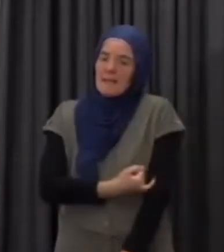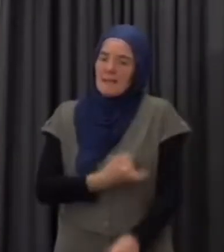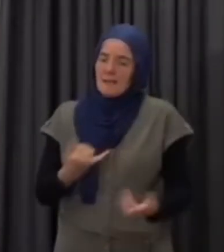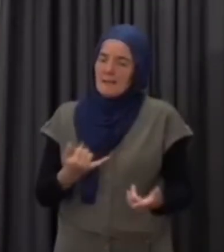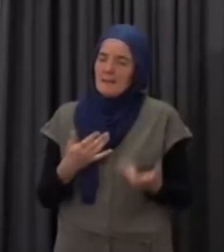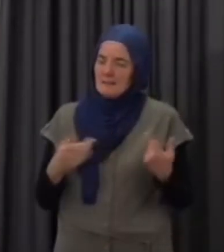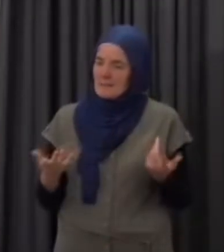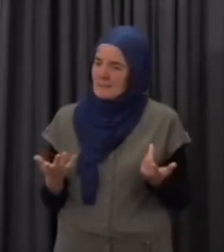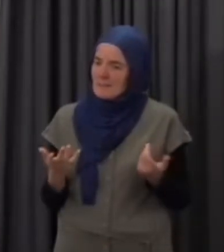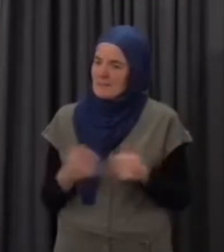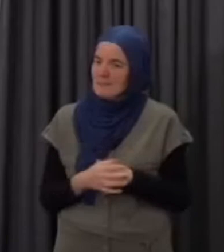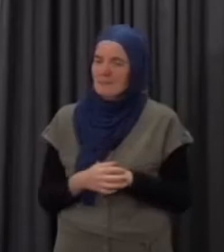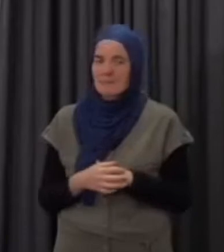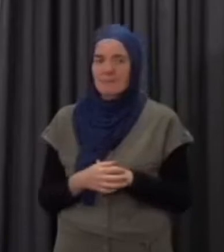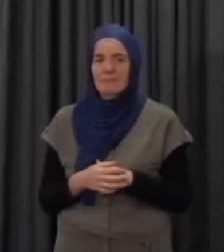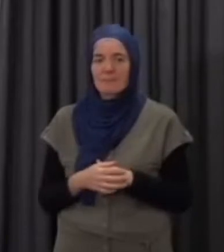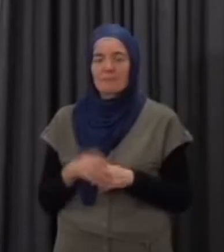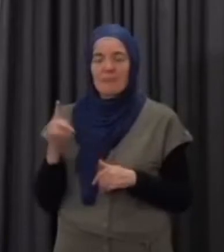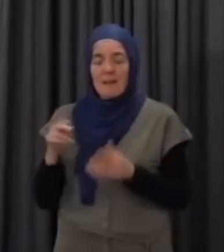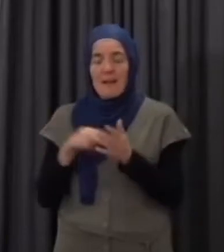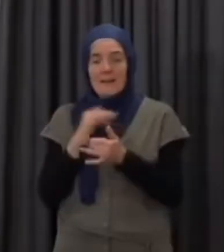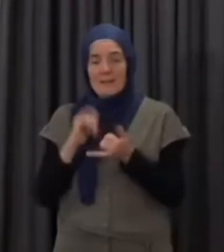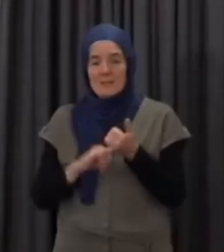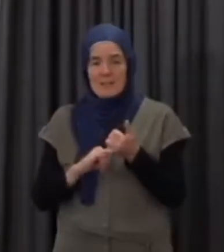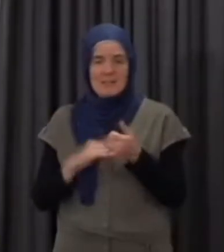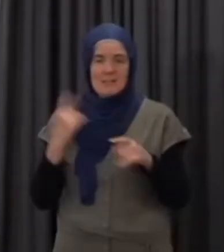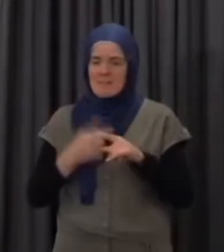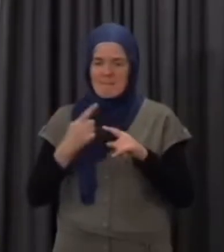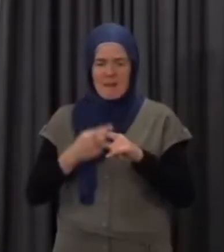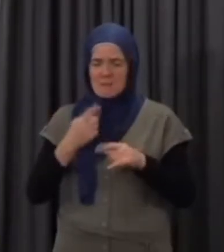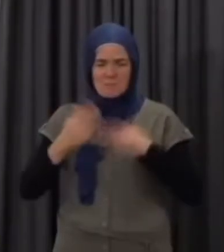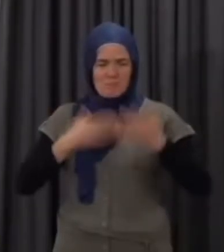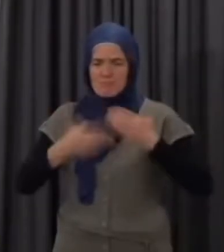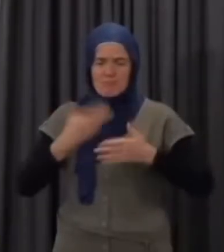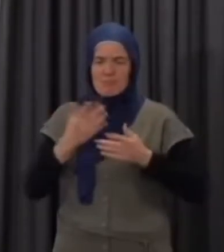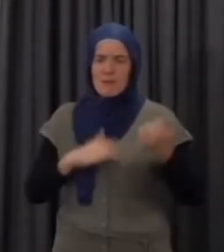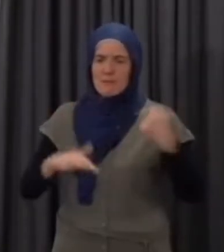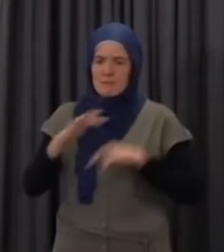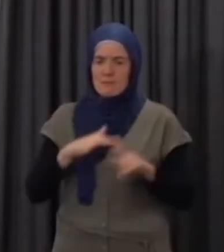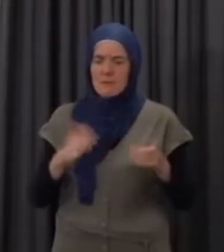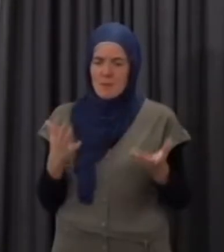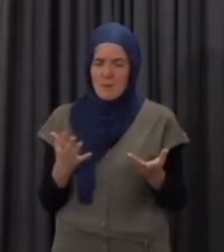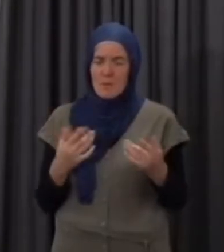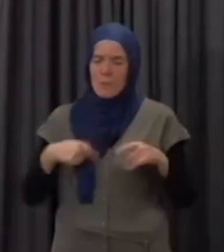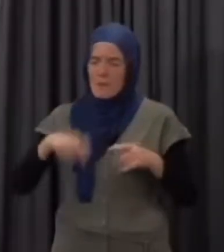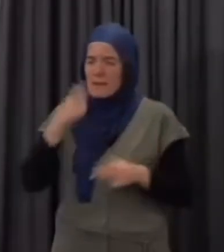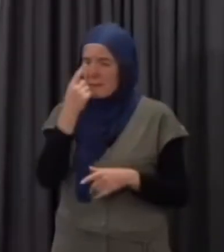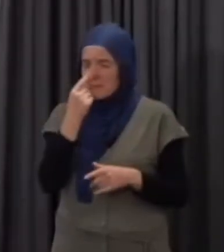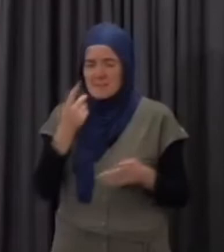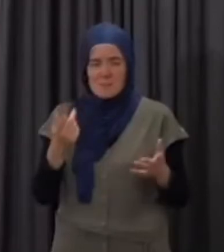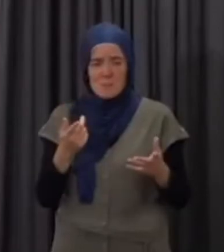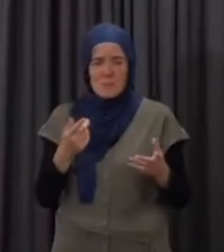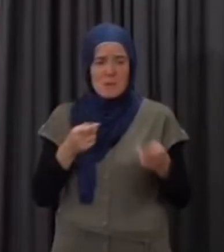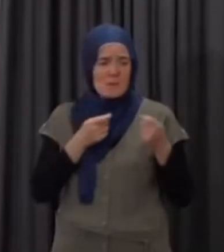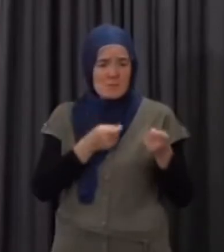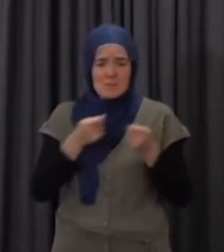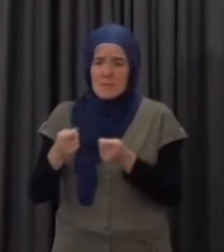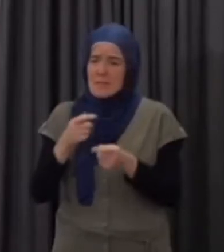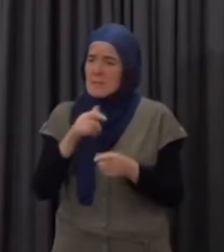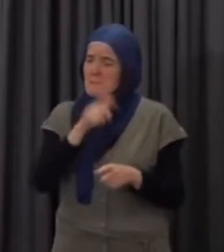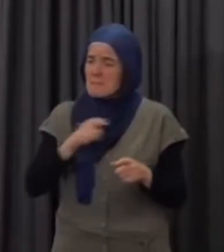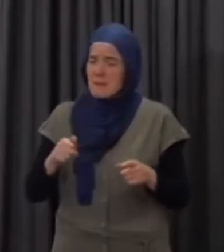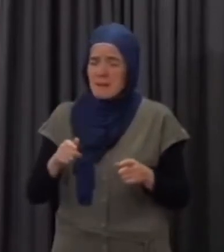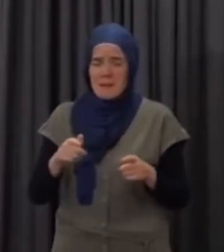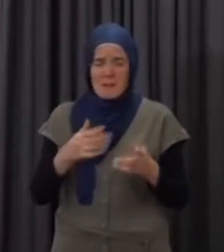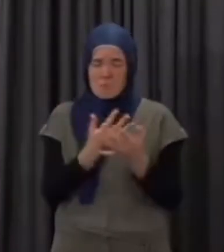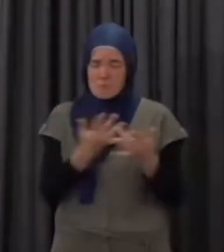fast-moving environment. We have a tremendous ability to care and treat for people at scale, in the millions, across Wales as well as